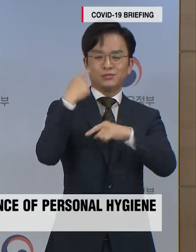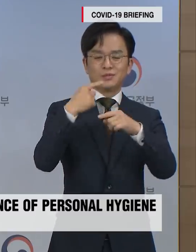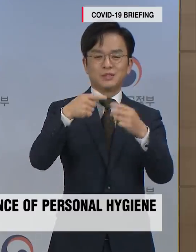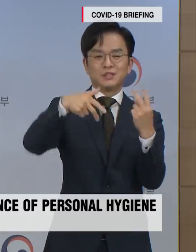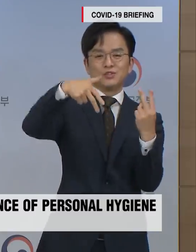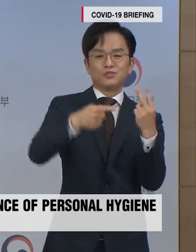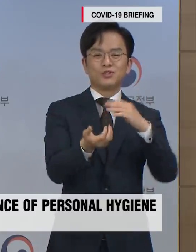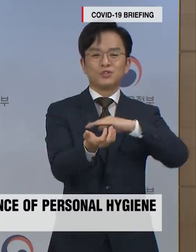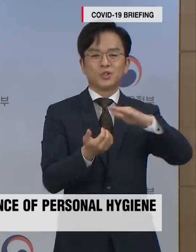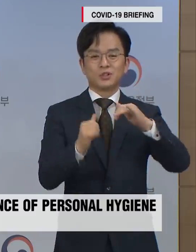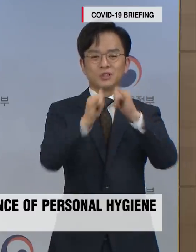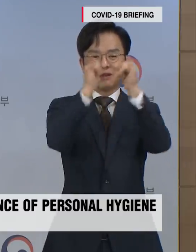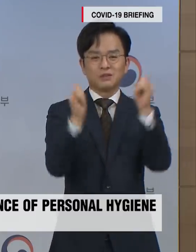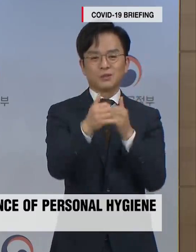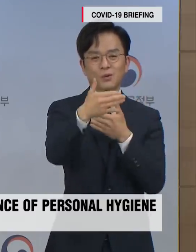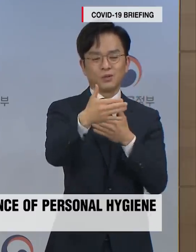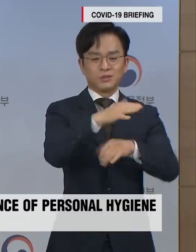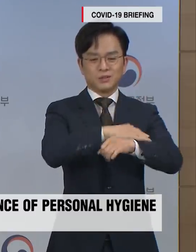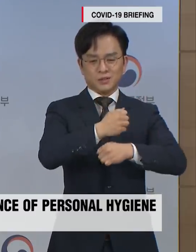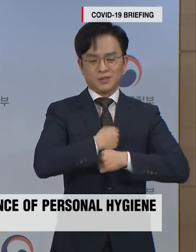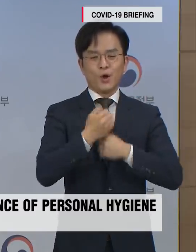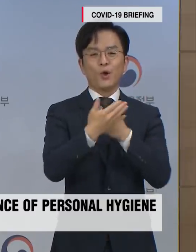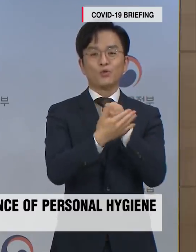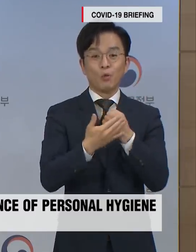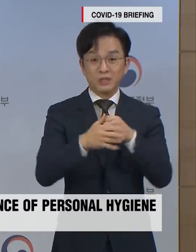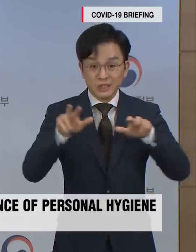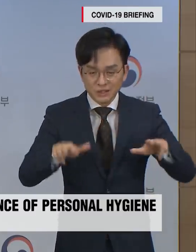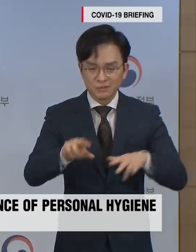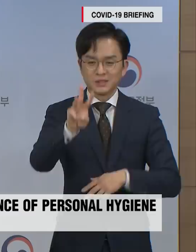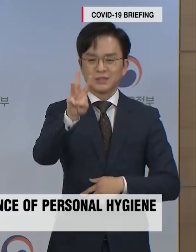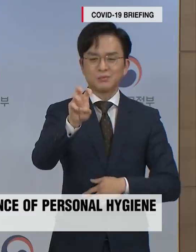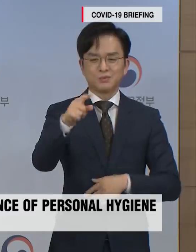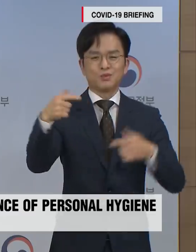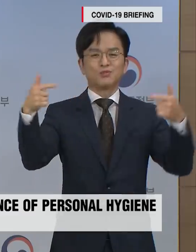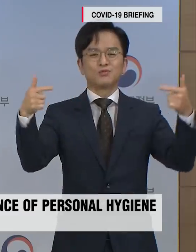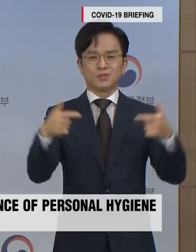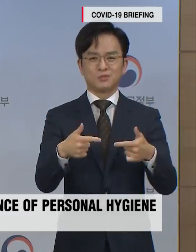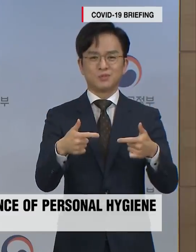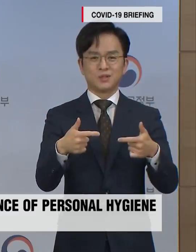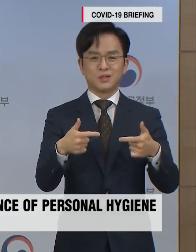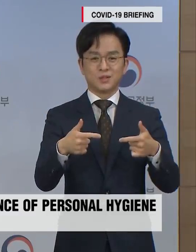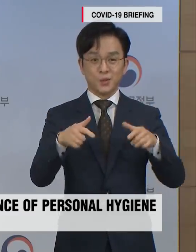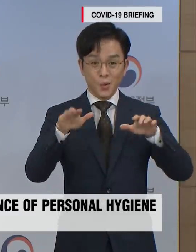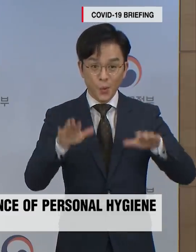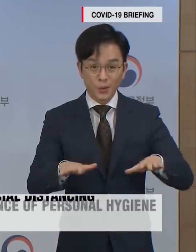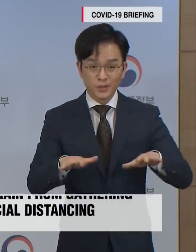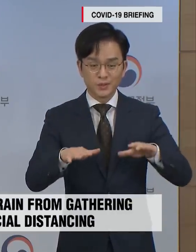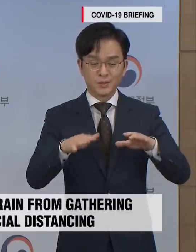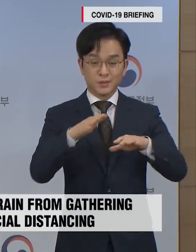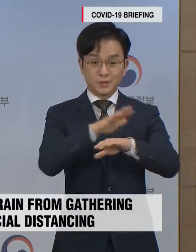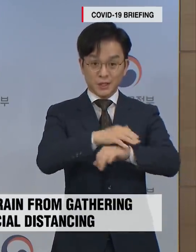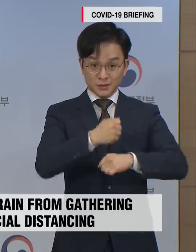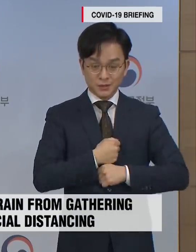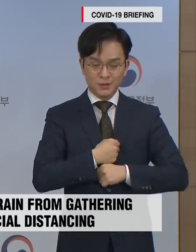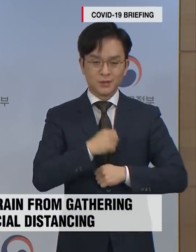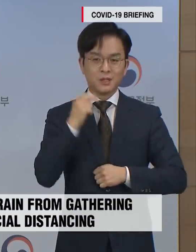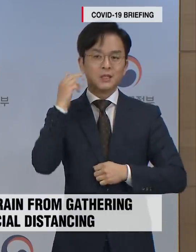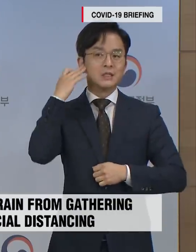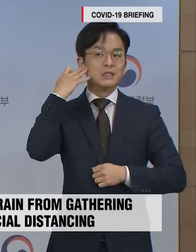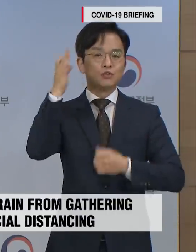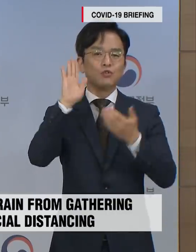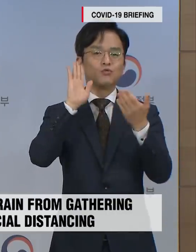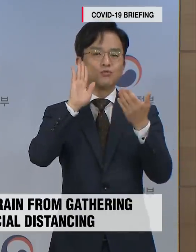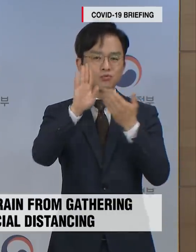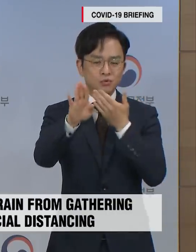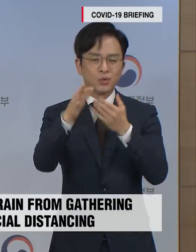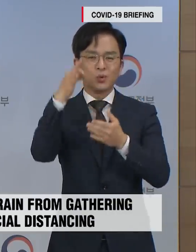of the social distancing that we carried out. However, the achievement can only be found out after 2 weeks.